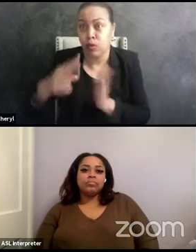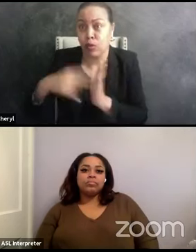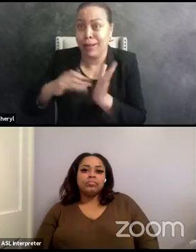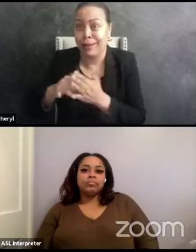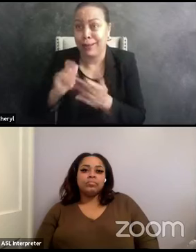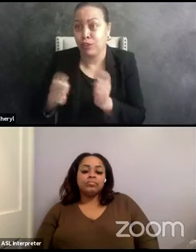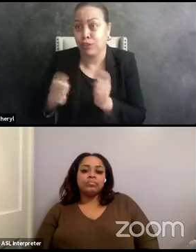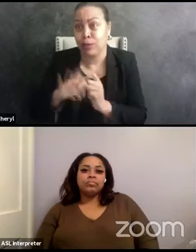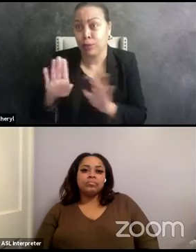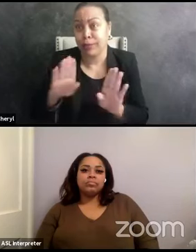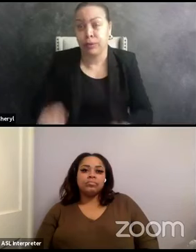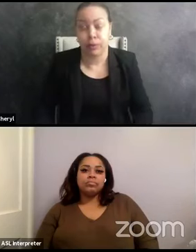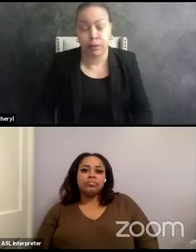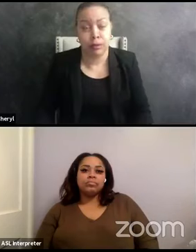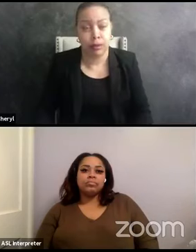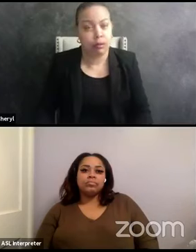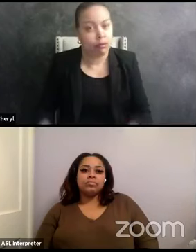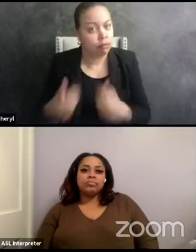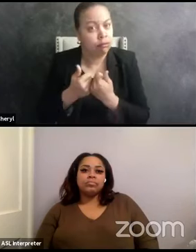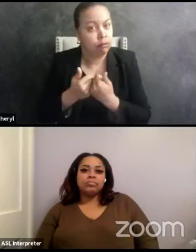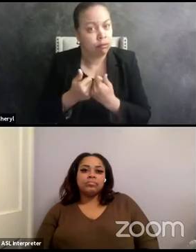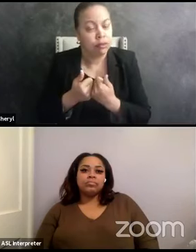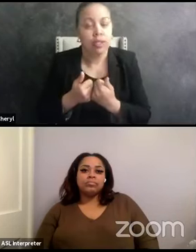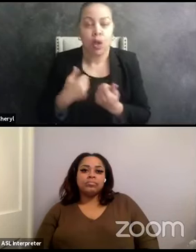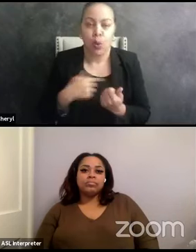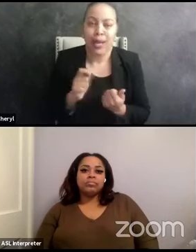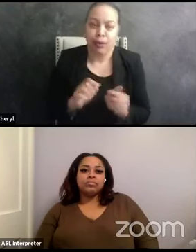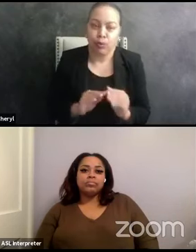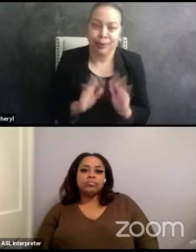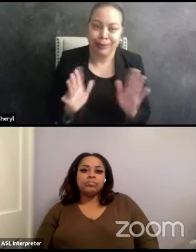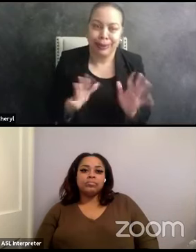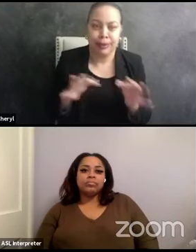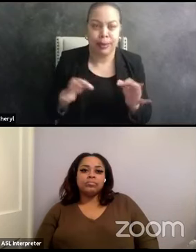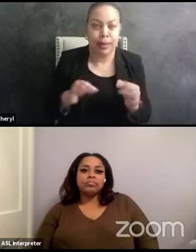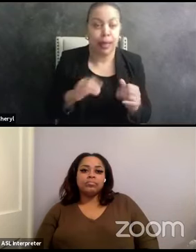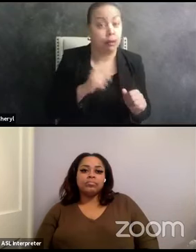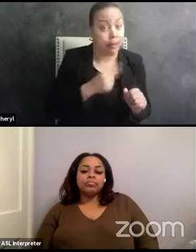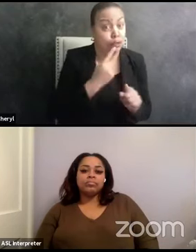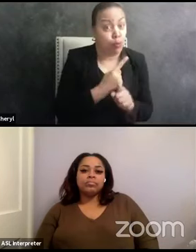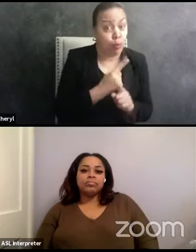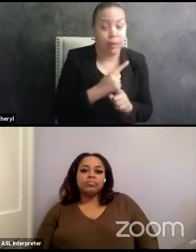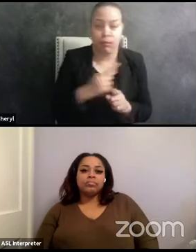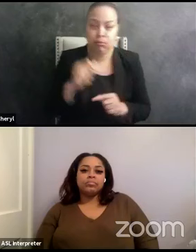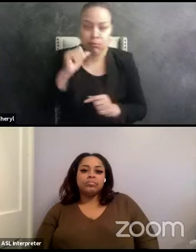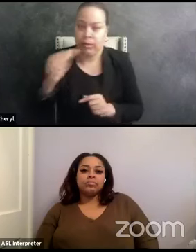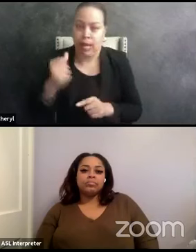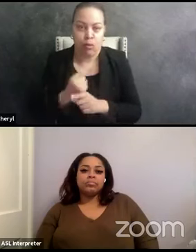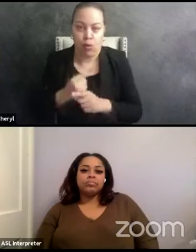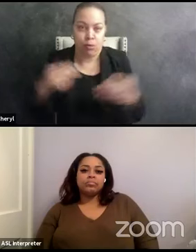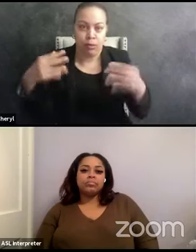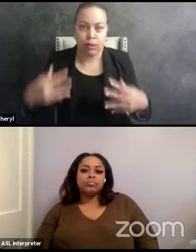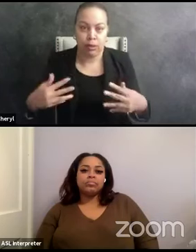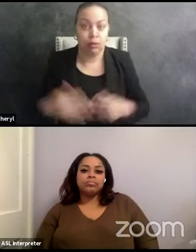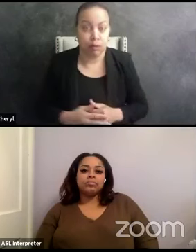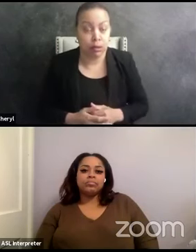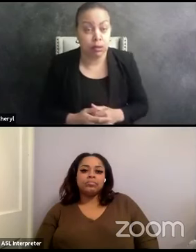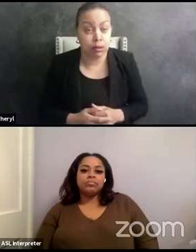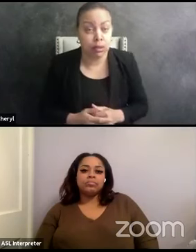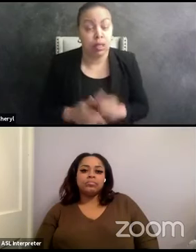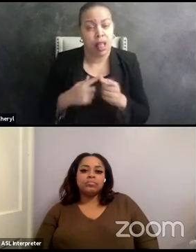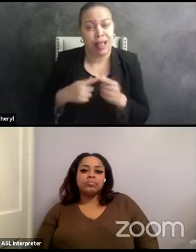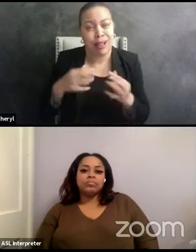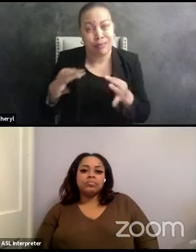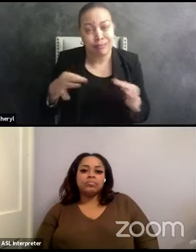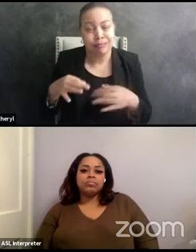of it too is just we have to be really clear and state what is and isn't appropriate. And talk about what